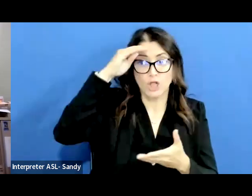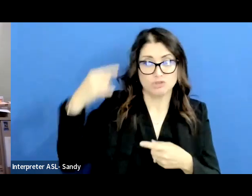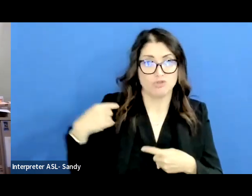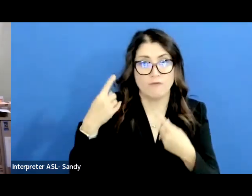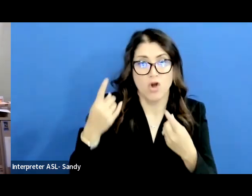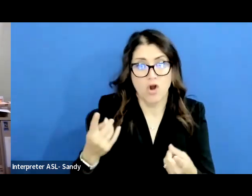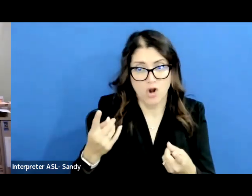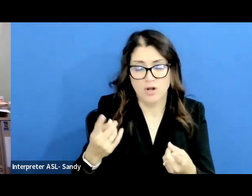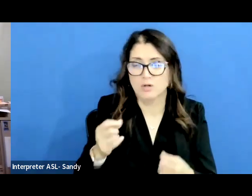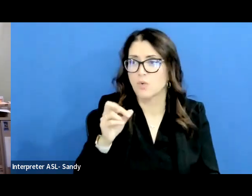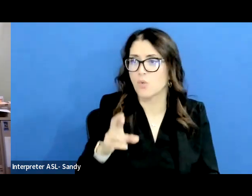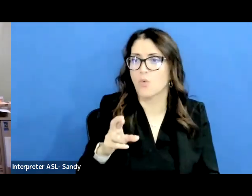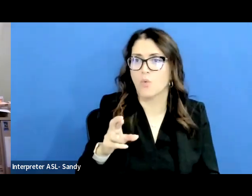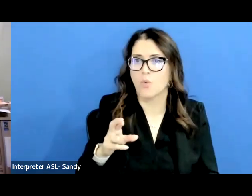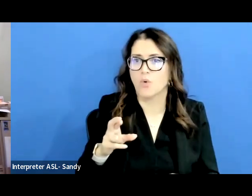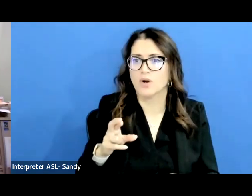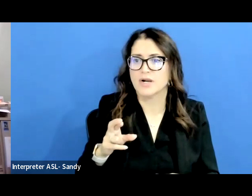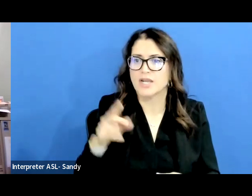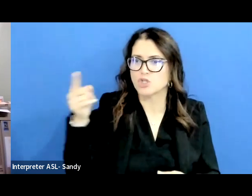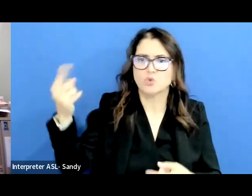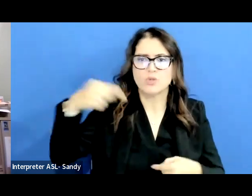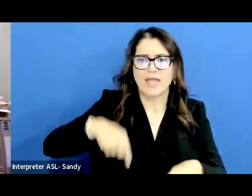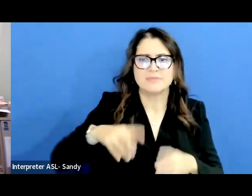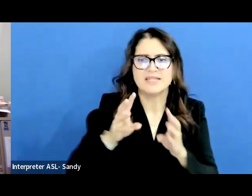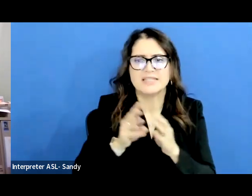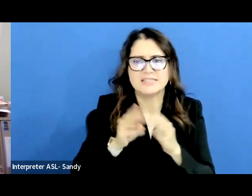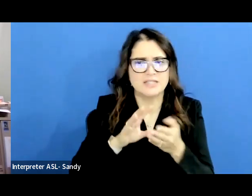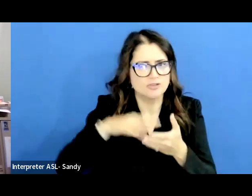what did you come to this session to learn?